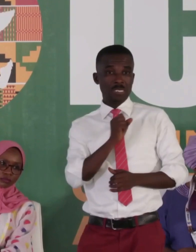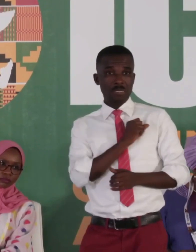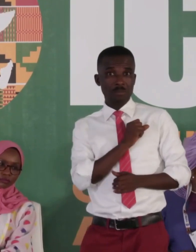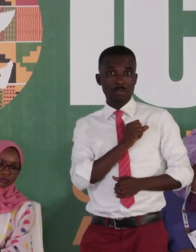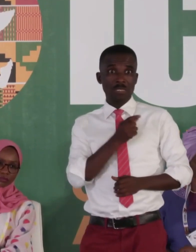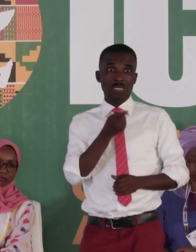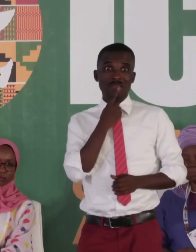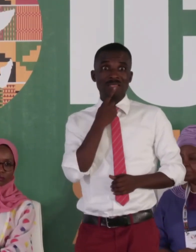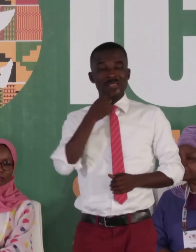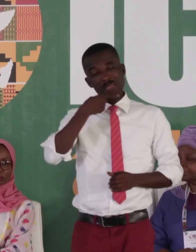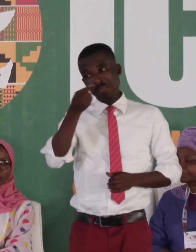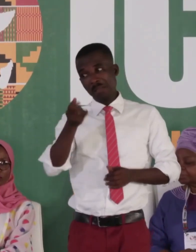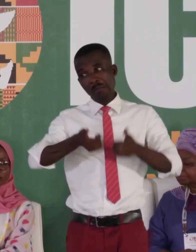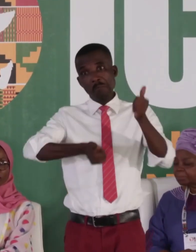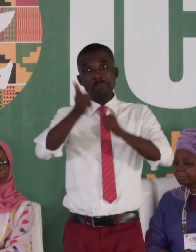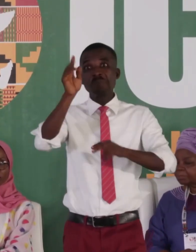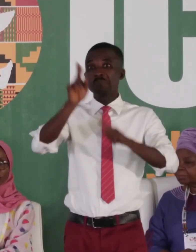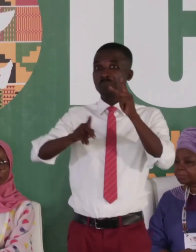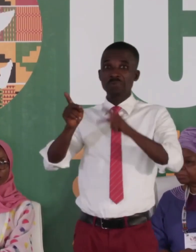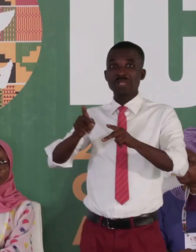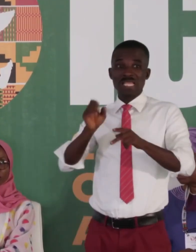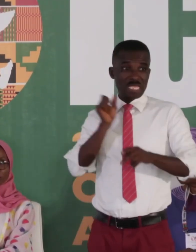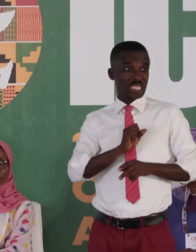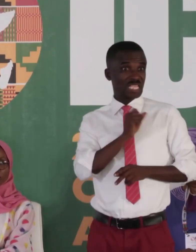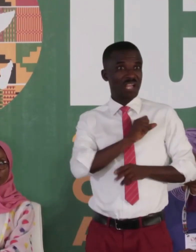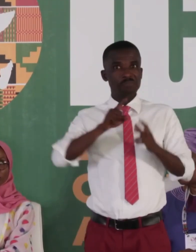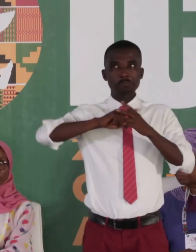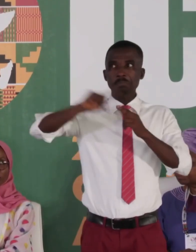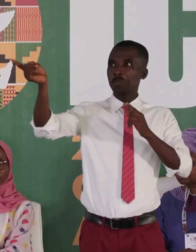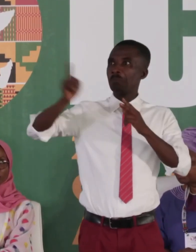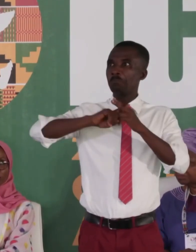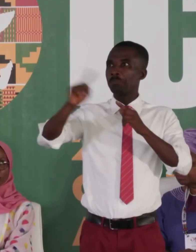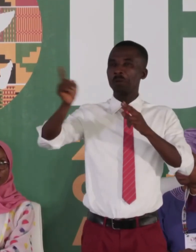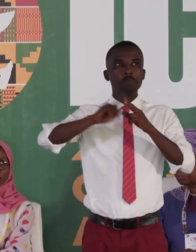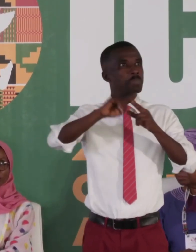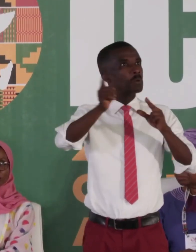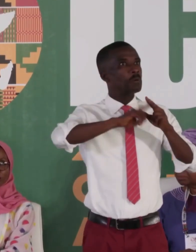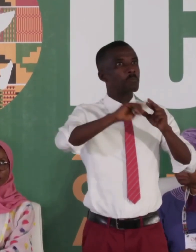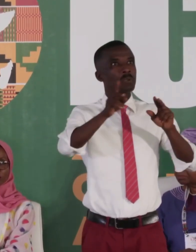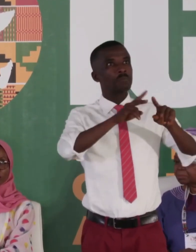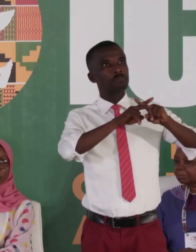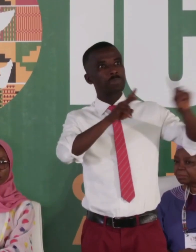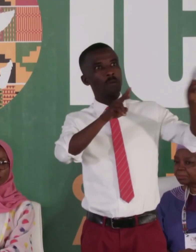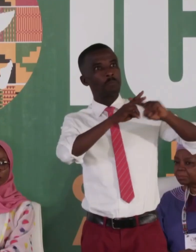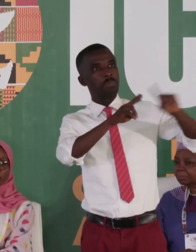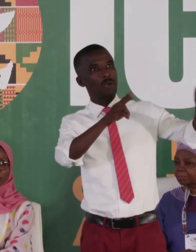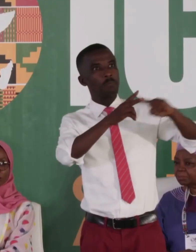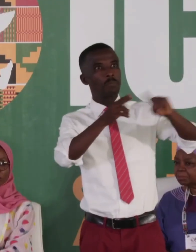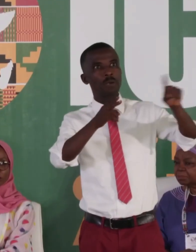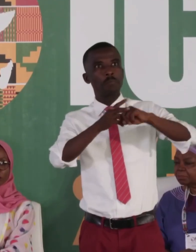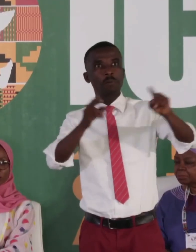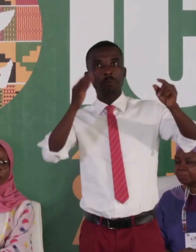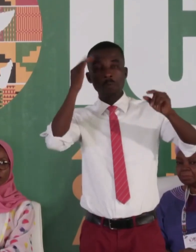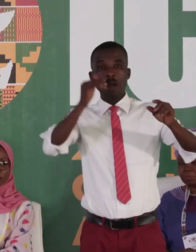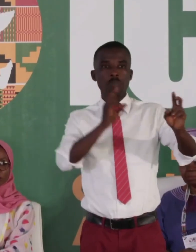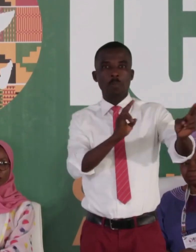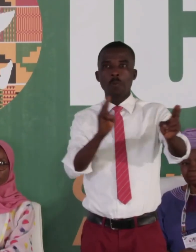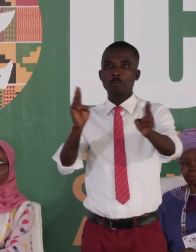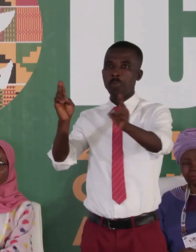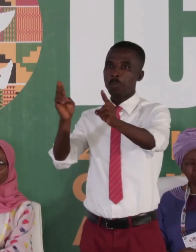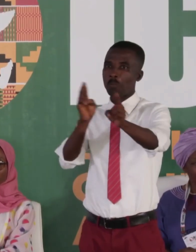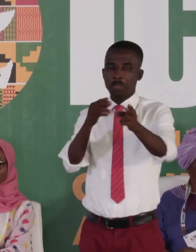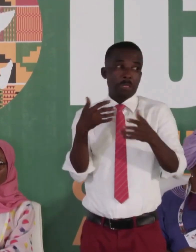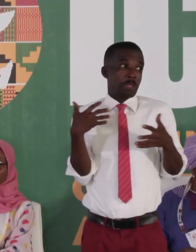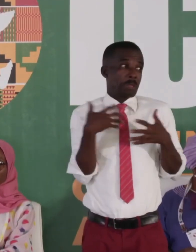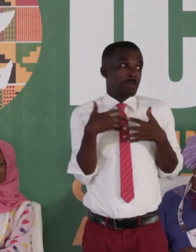that many staff are taking transfer out of the municipality, leaving a few staff behind. These